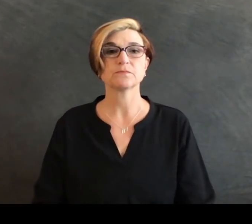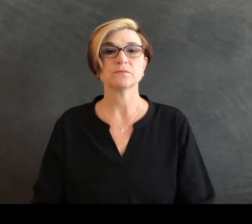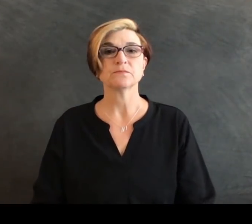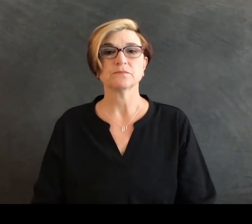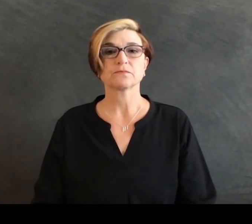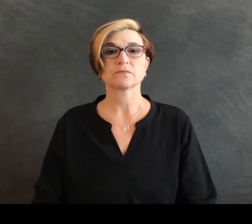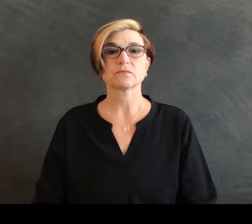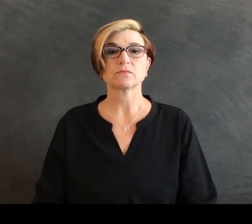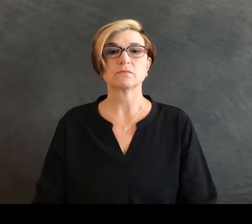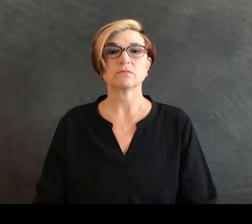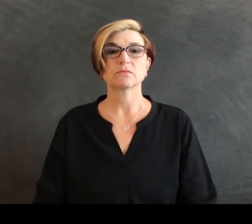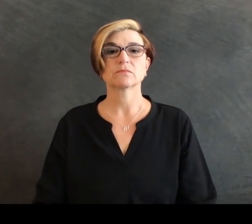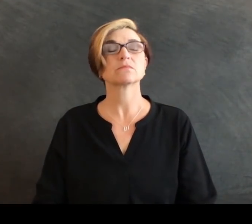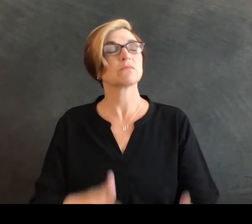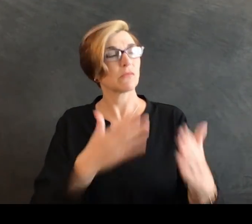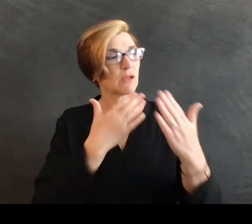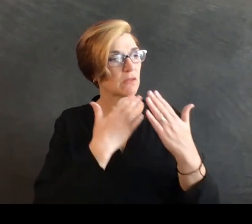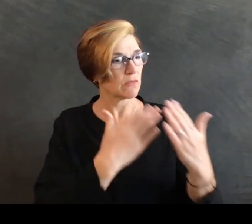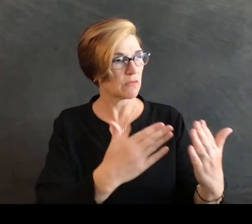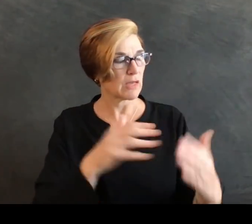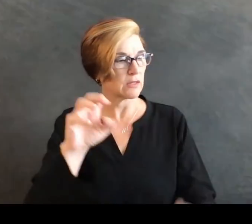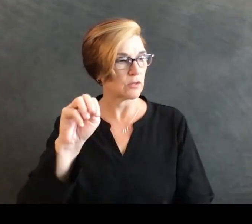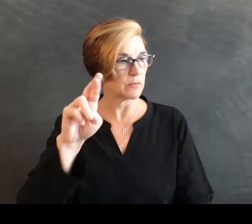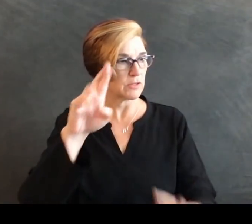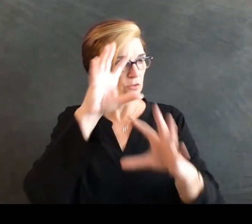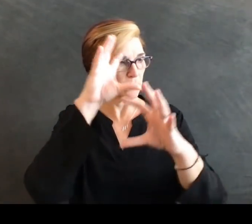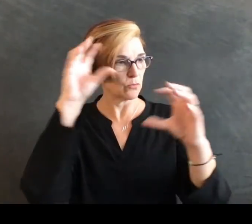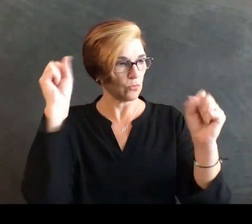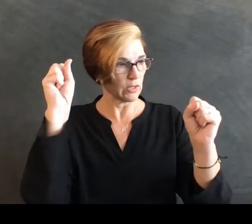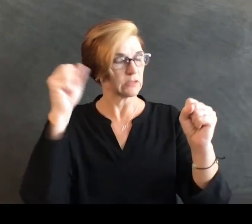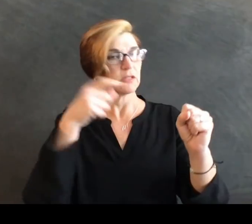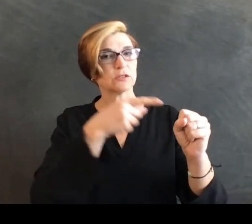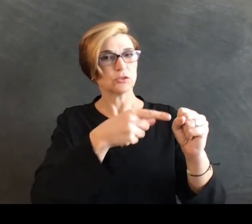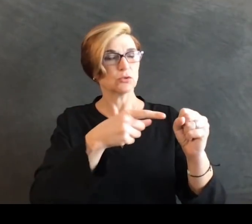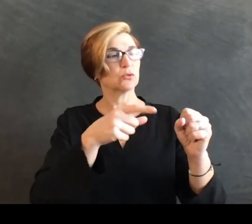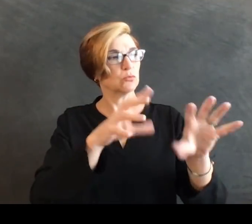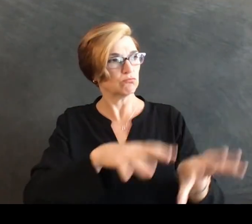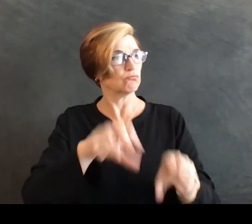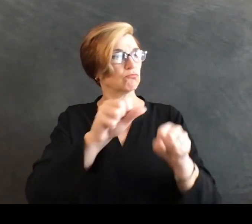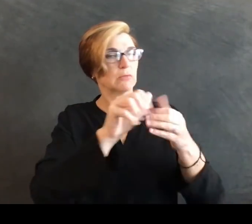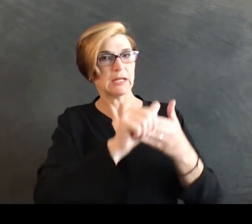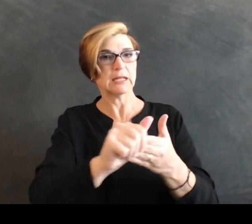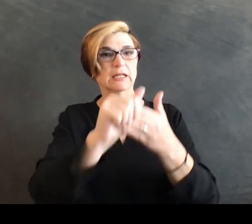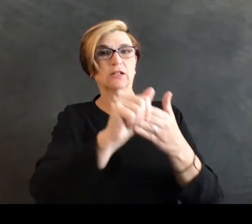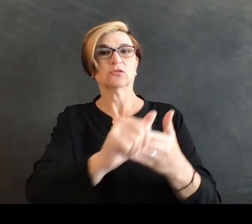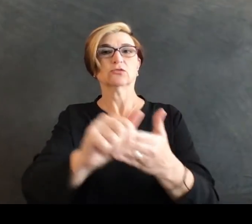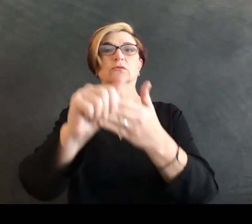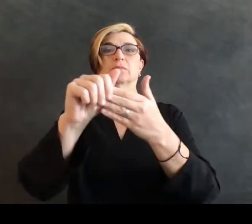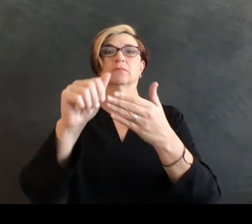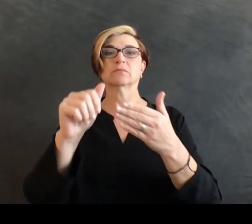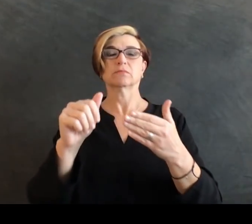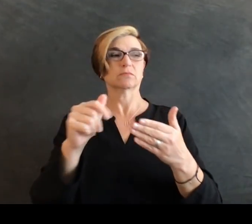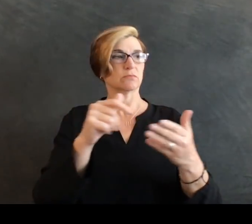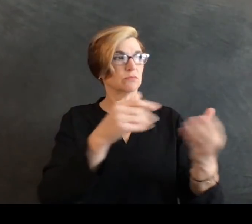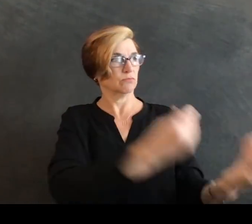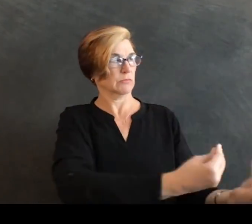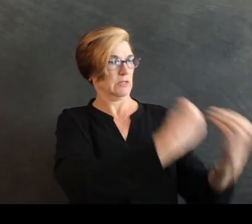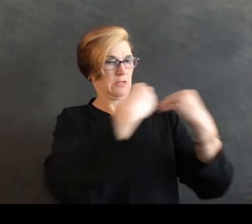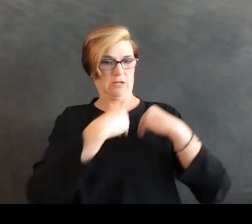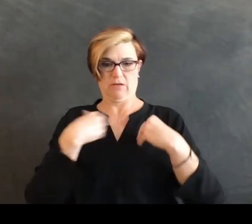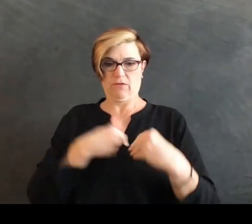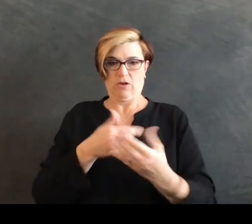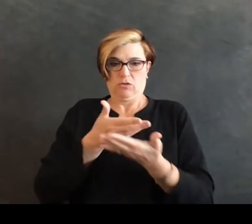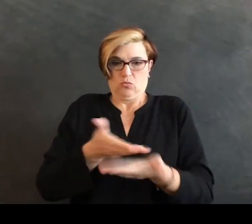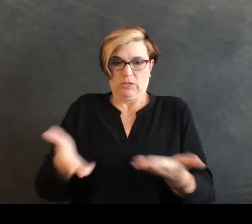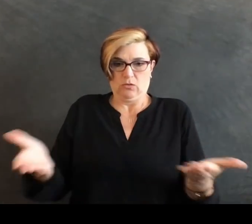Well, thank you, Mr. President, for your leadership in marshaling all the resources that we have for this unprecedented testing effort. And thank